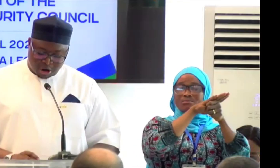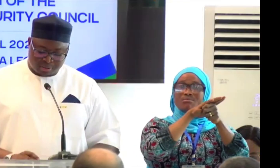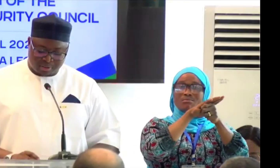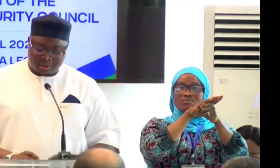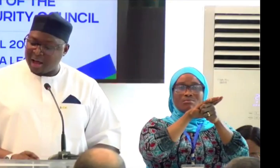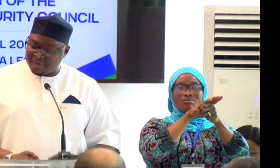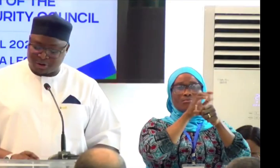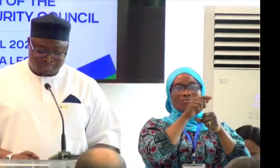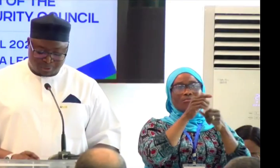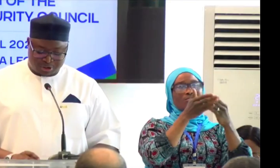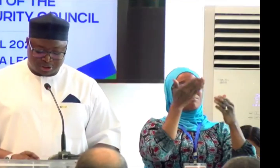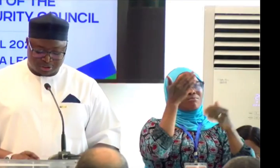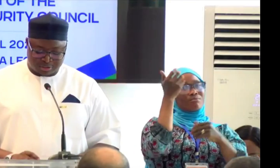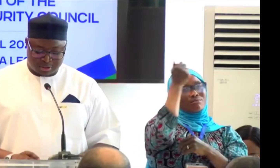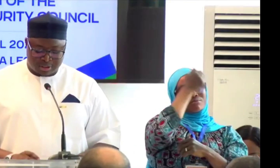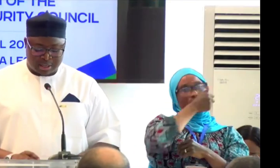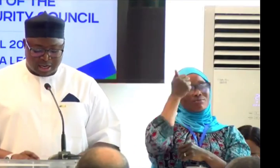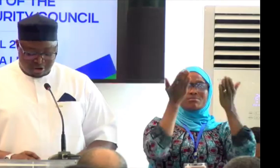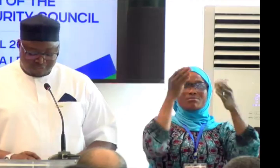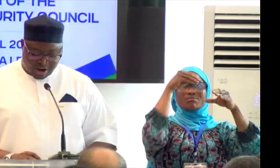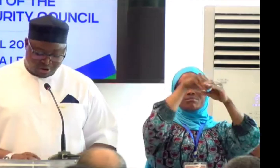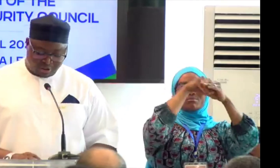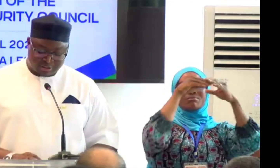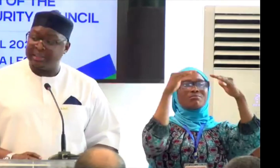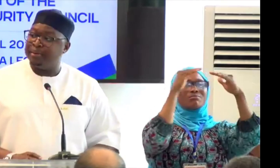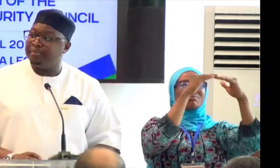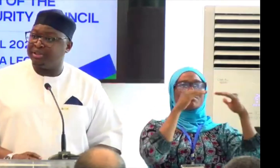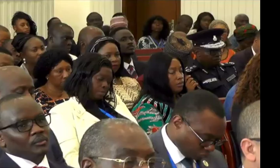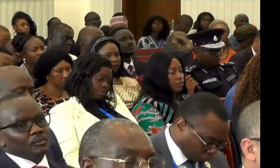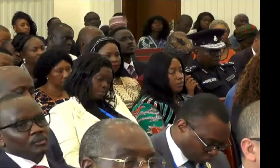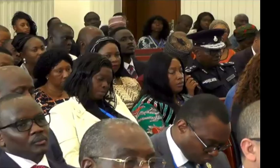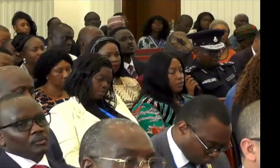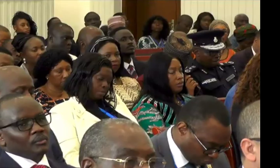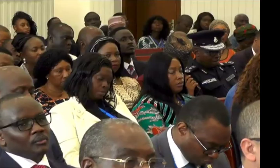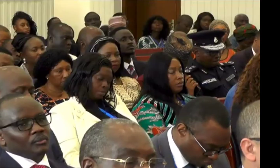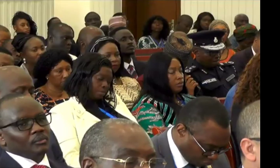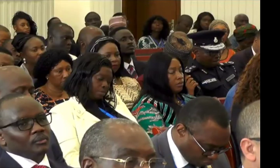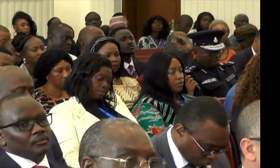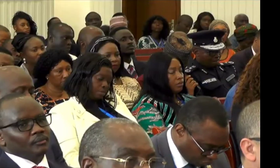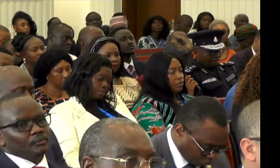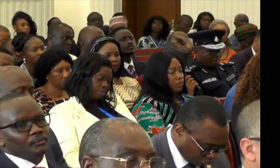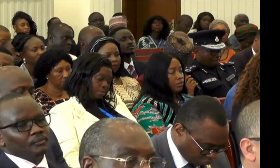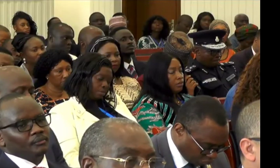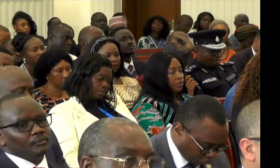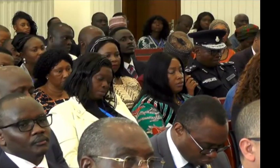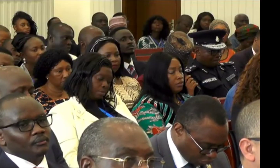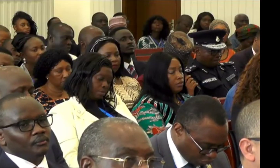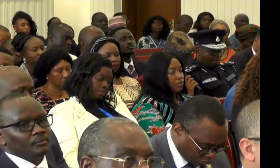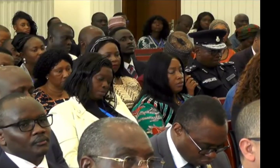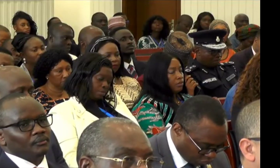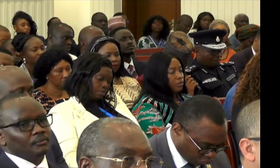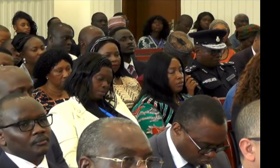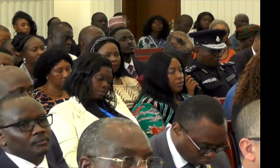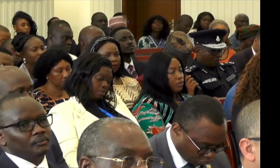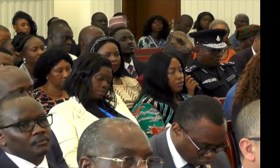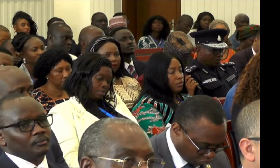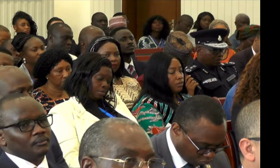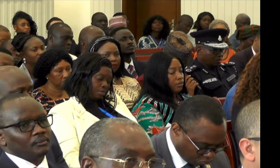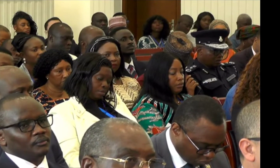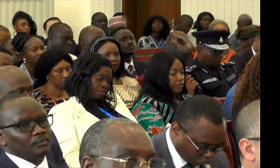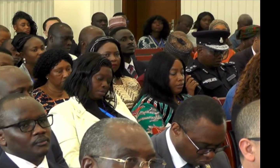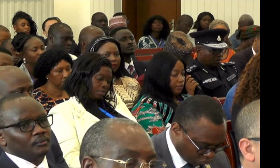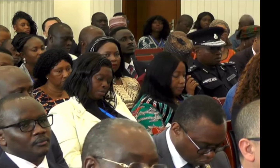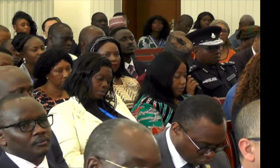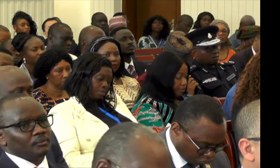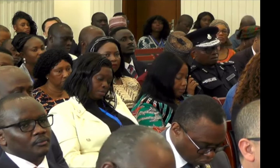the common African position can of Africa's marginalization. I therefore urge all